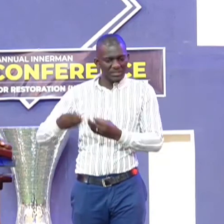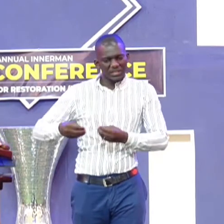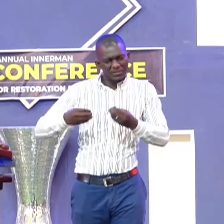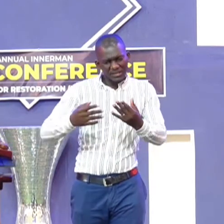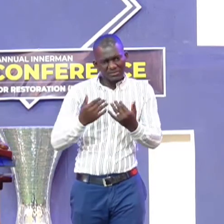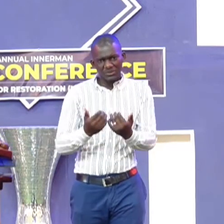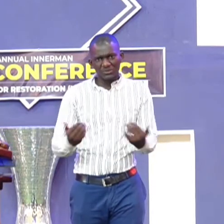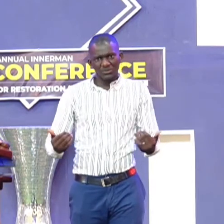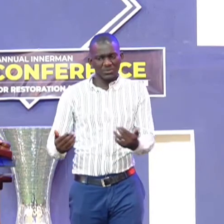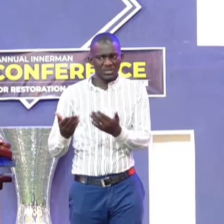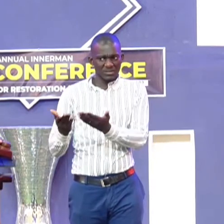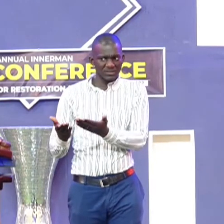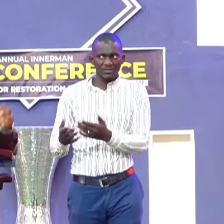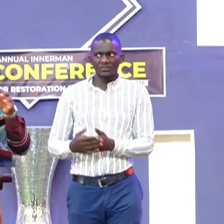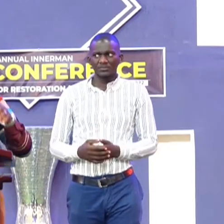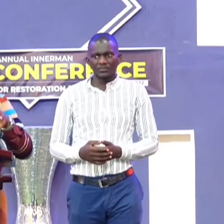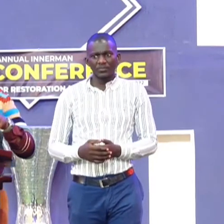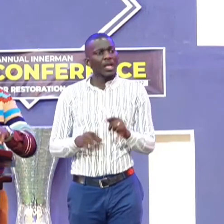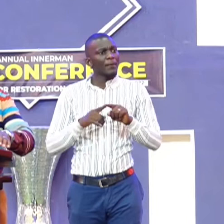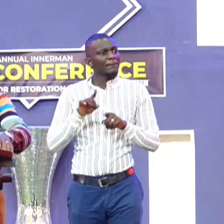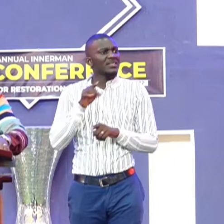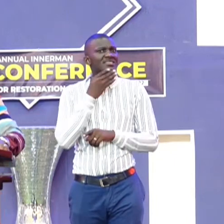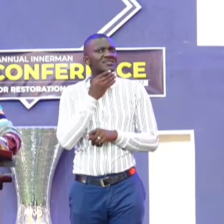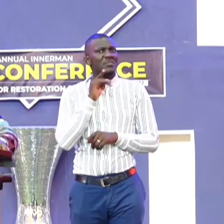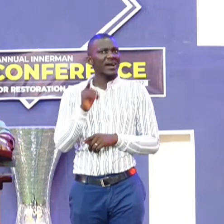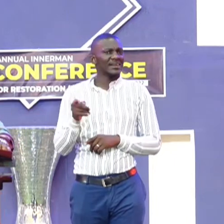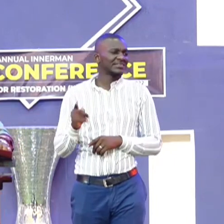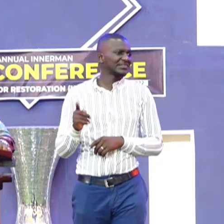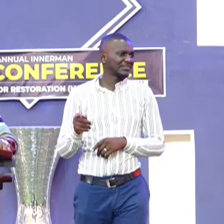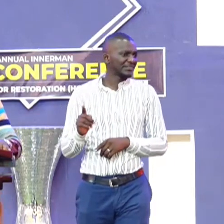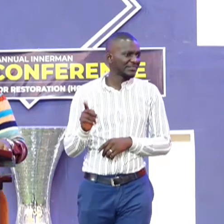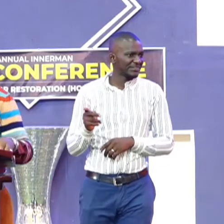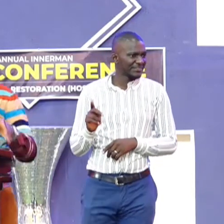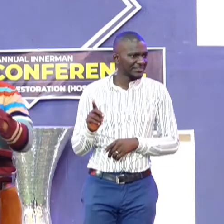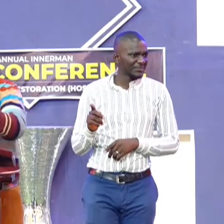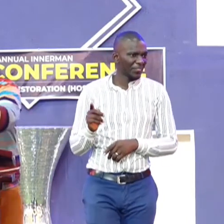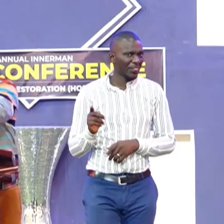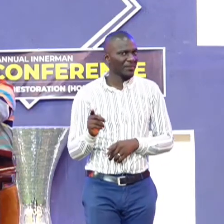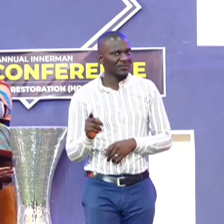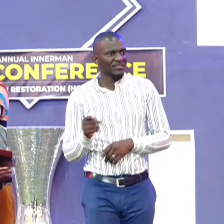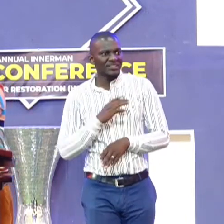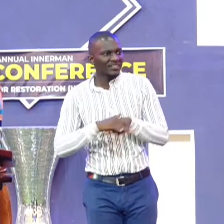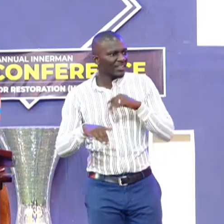And he entrusted him with children. But this man,